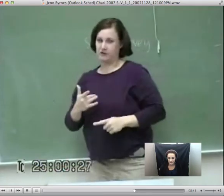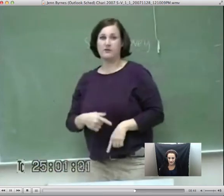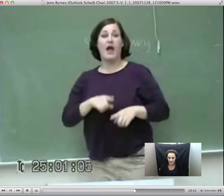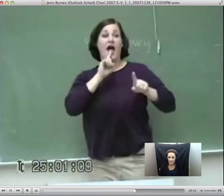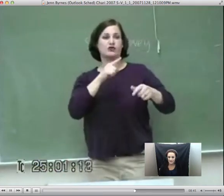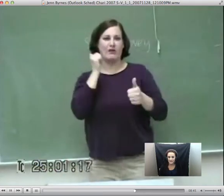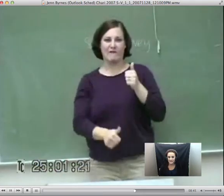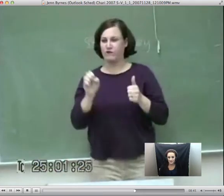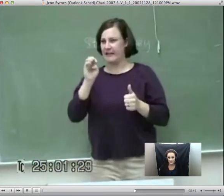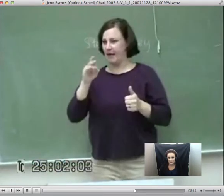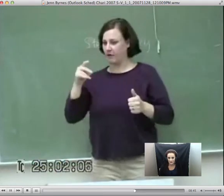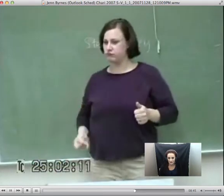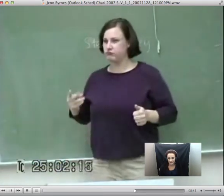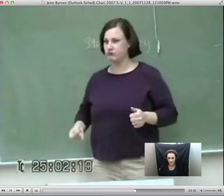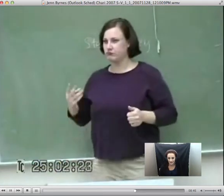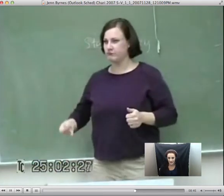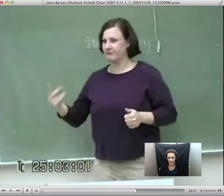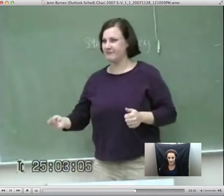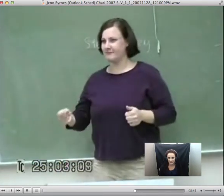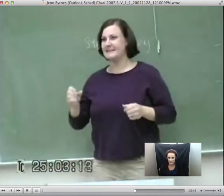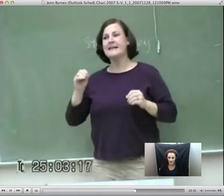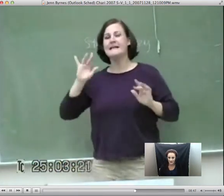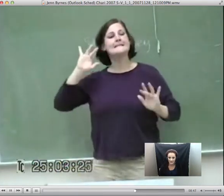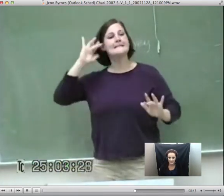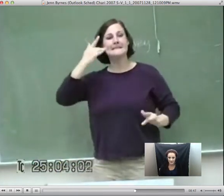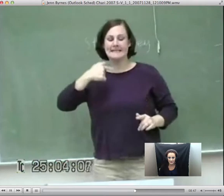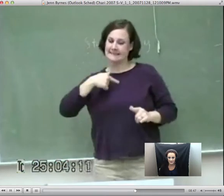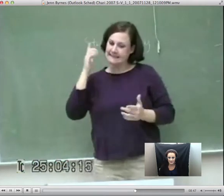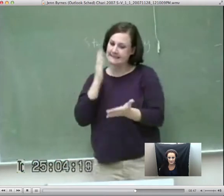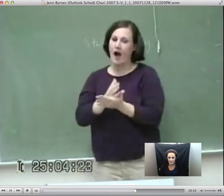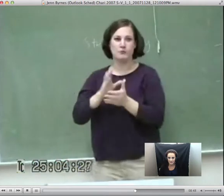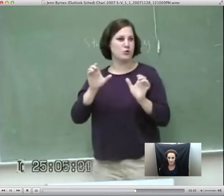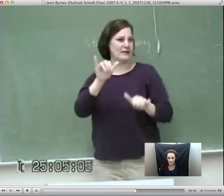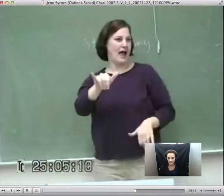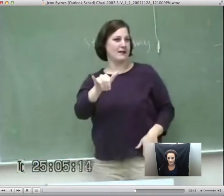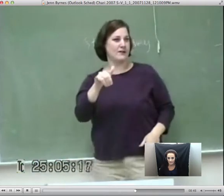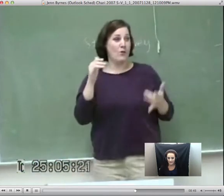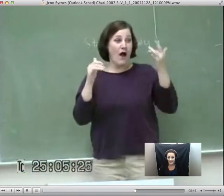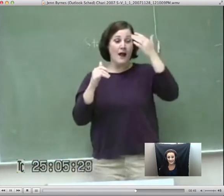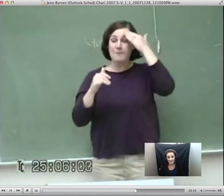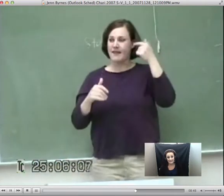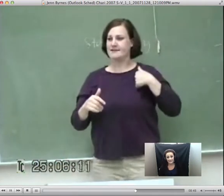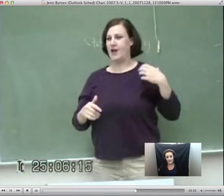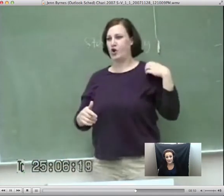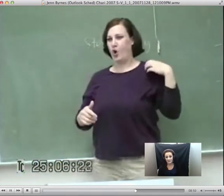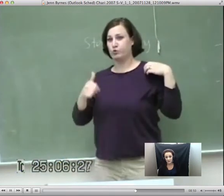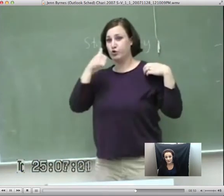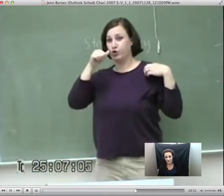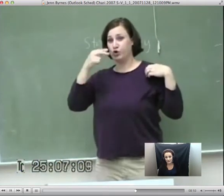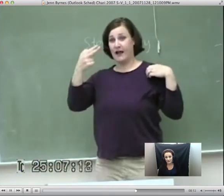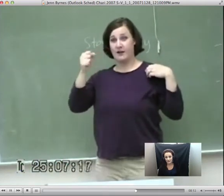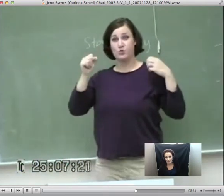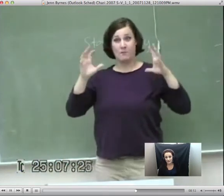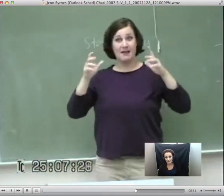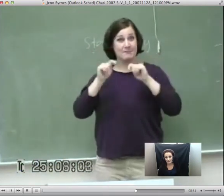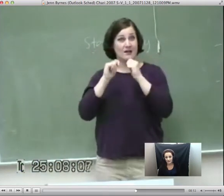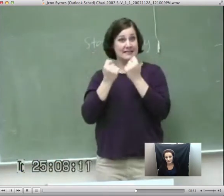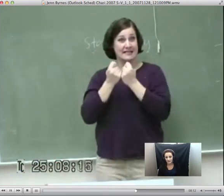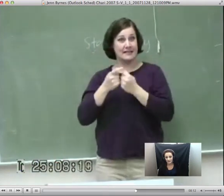And of course, that's deaf culture. I have to check every email. Every time it pops up, I decided to stop doing that. Because